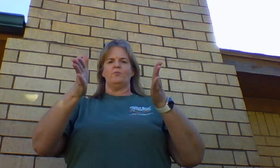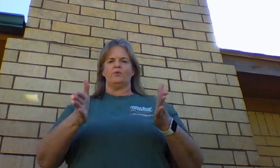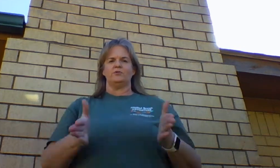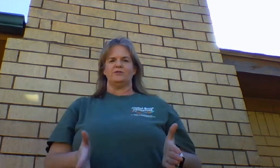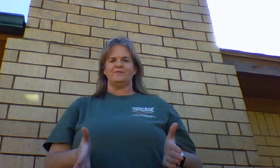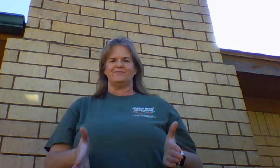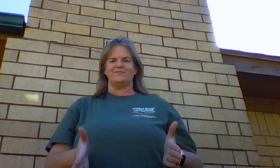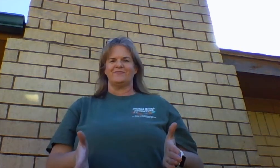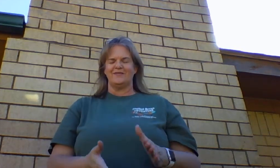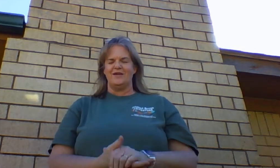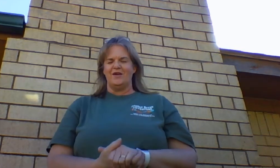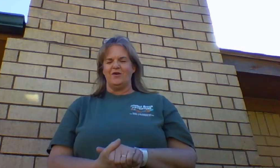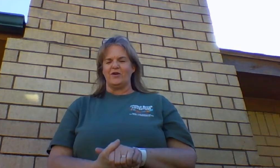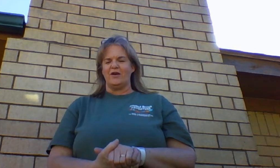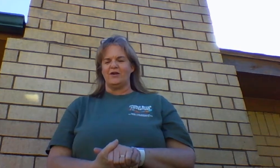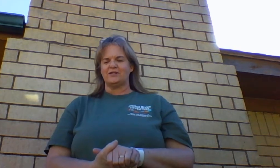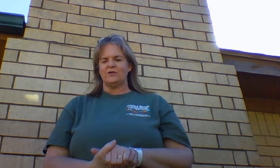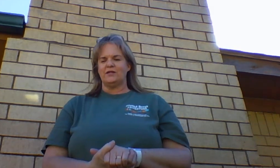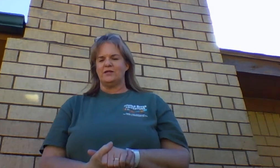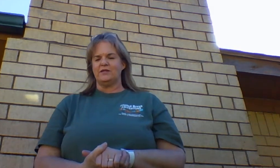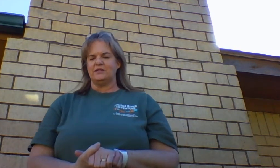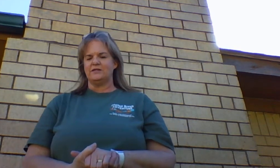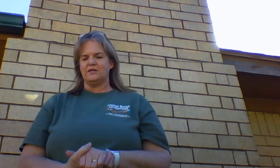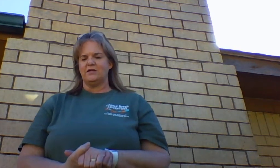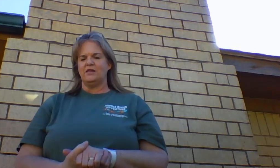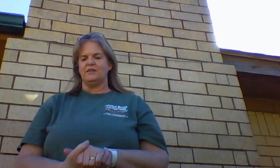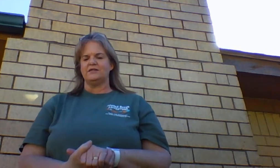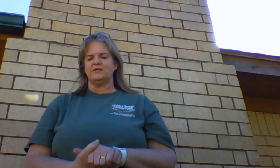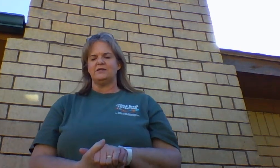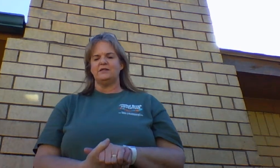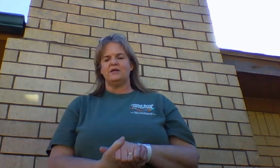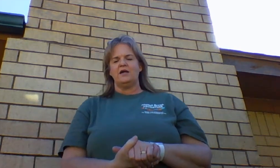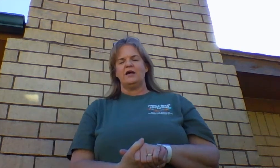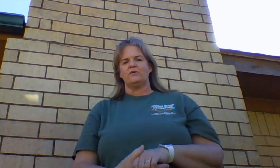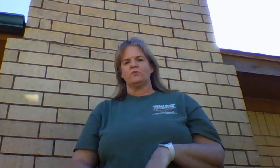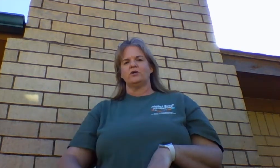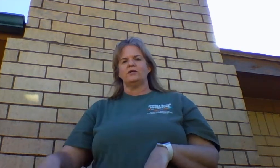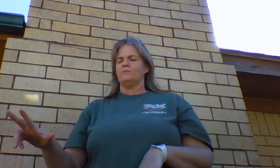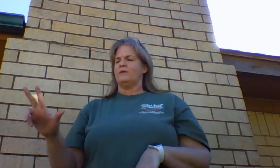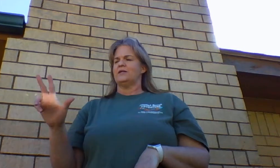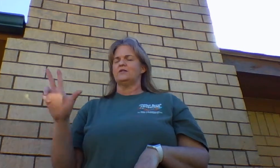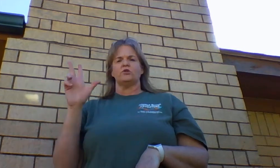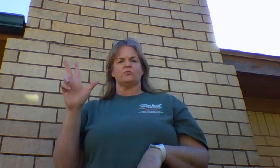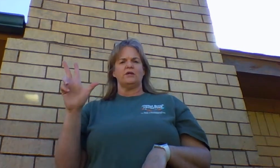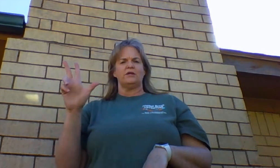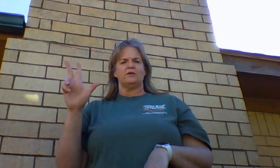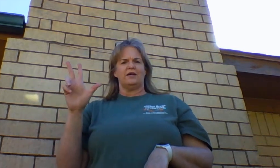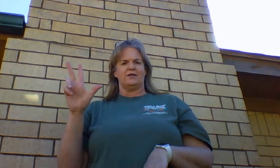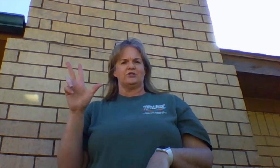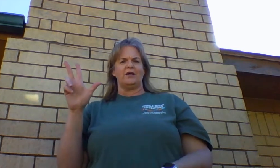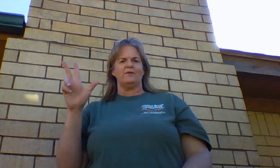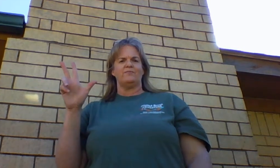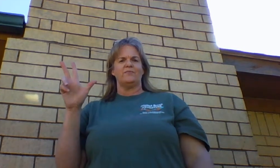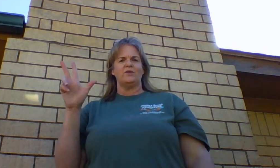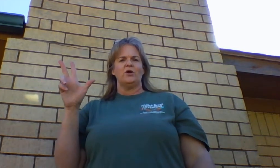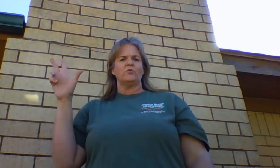person. Okay, our next one is listen, and we're going to make the 3 hand shape. We're going to